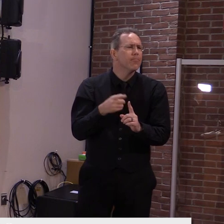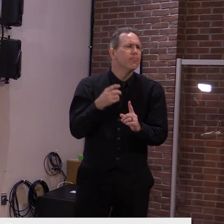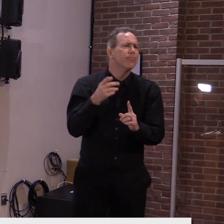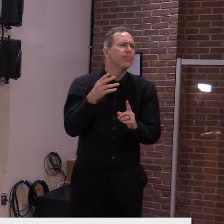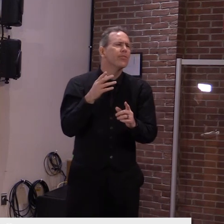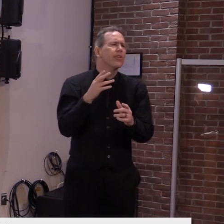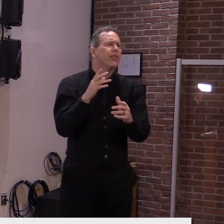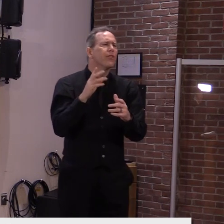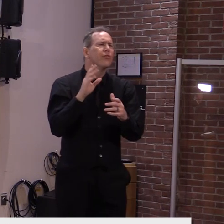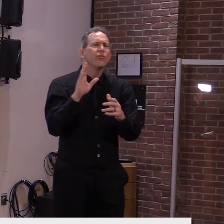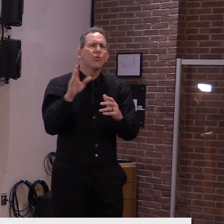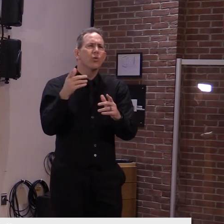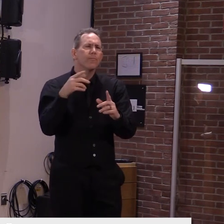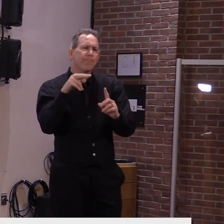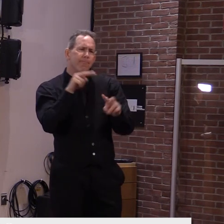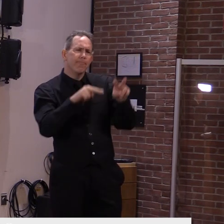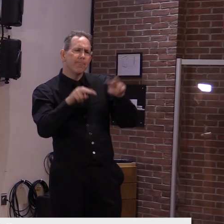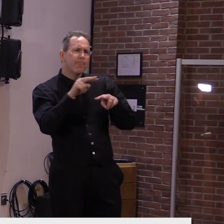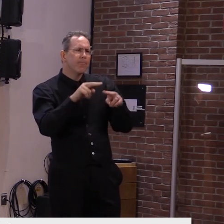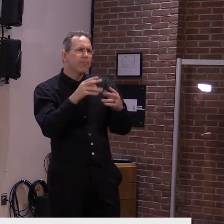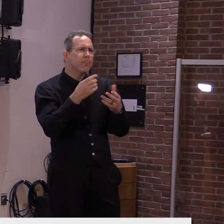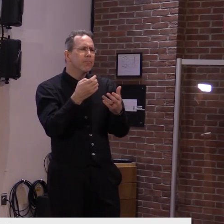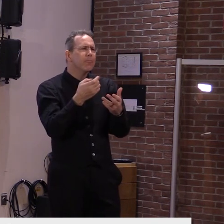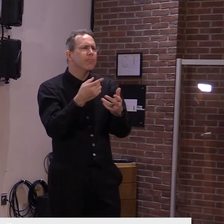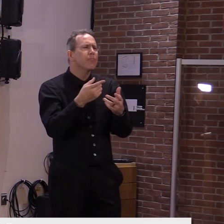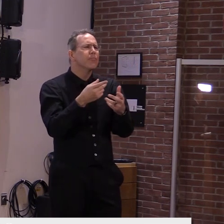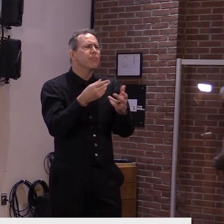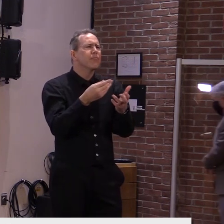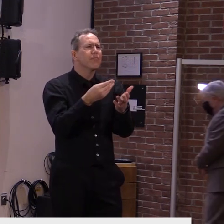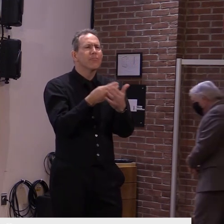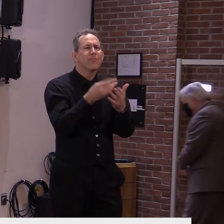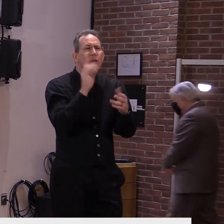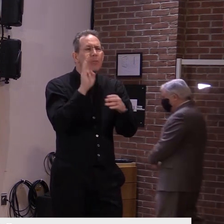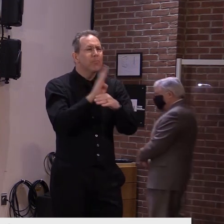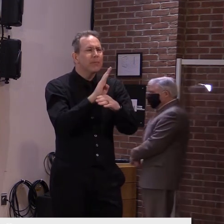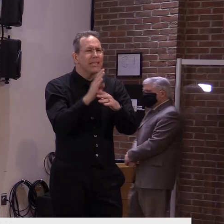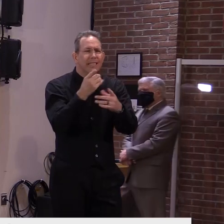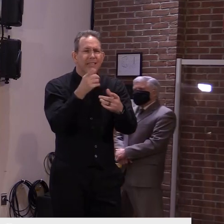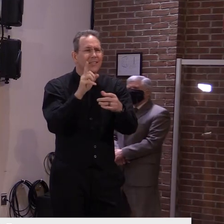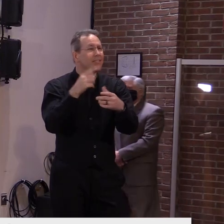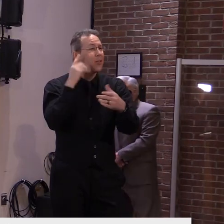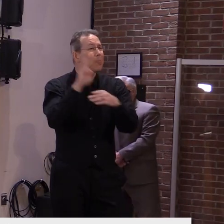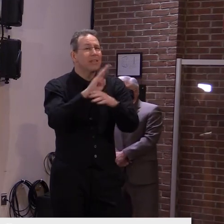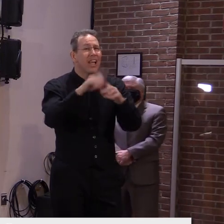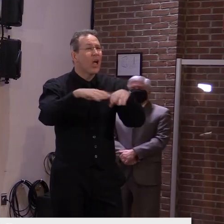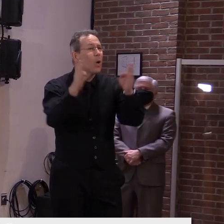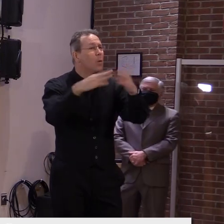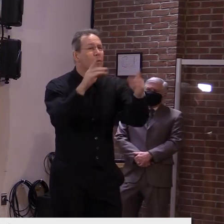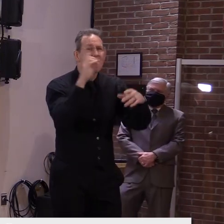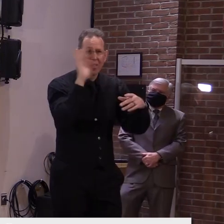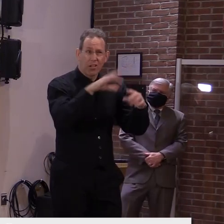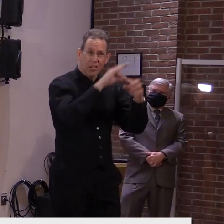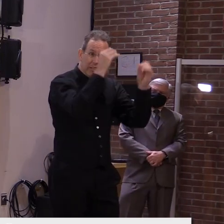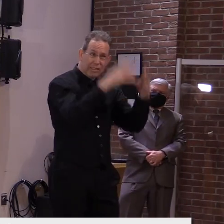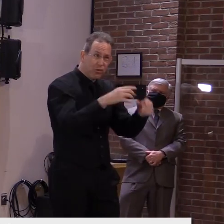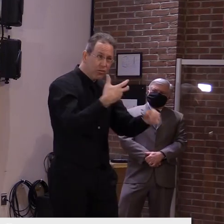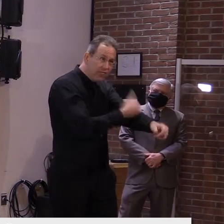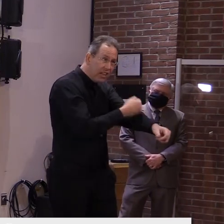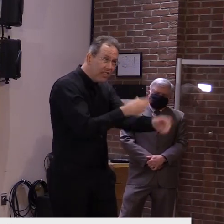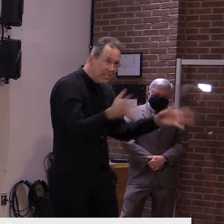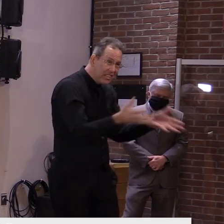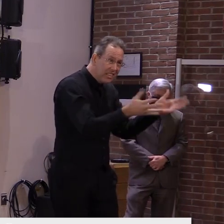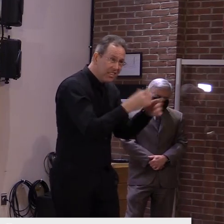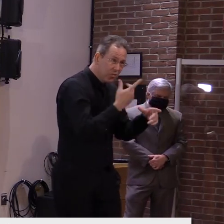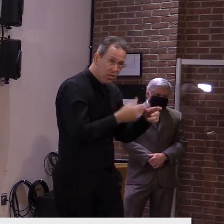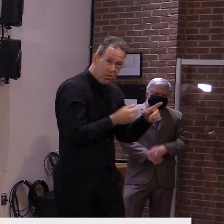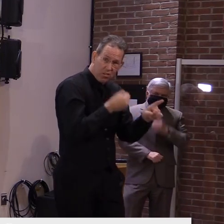fully open. I was wondering how much that drove that decision as well. Well, it was really about the kids. All